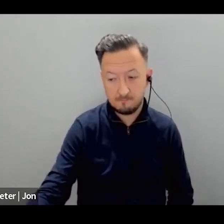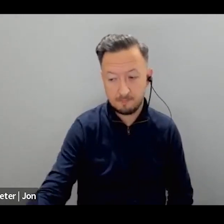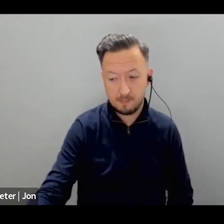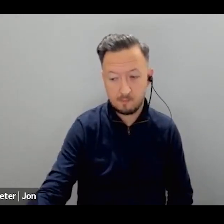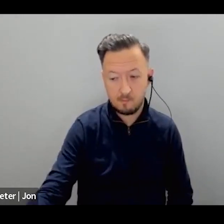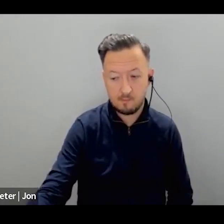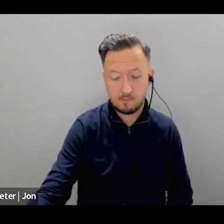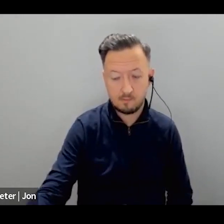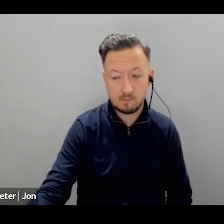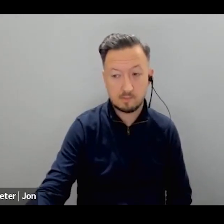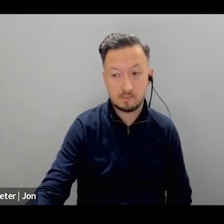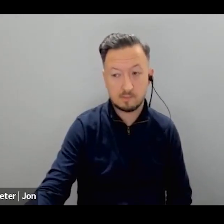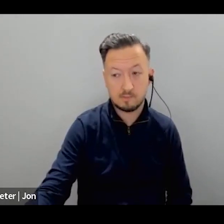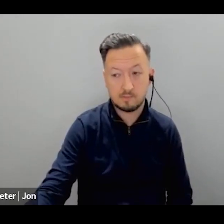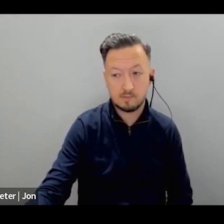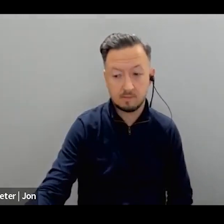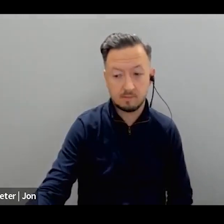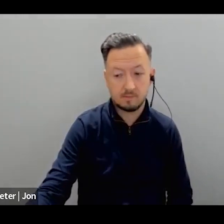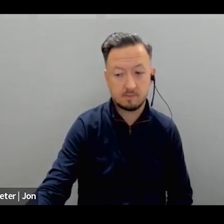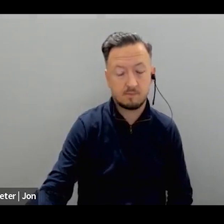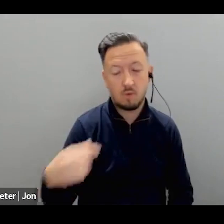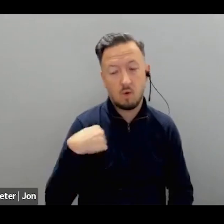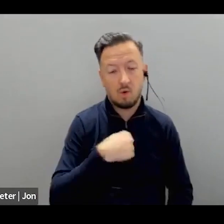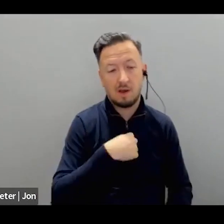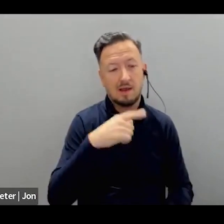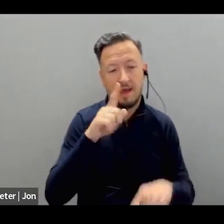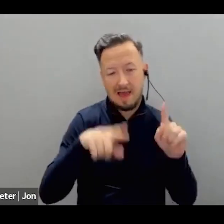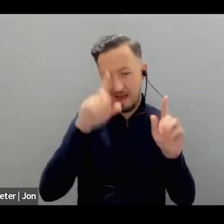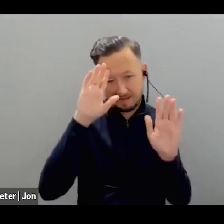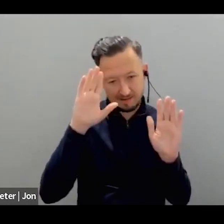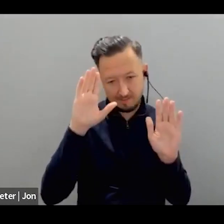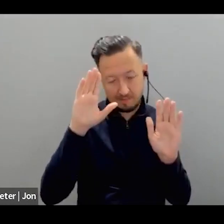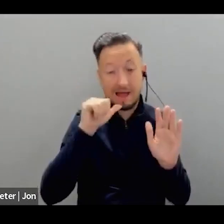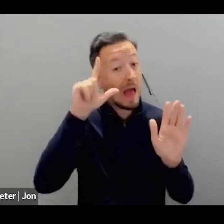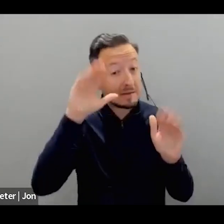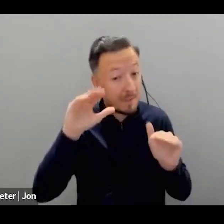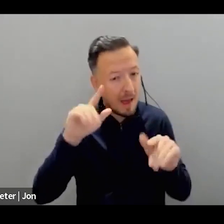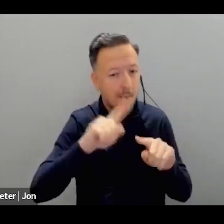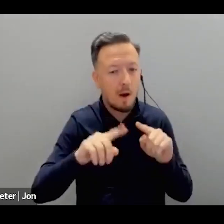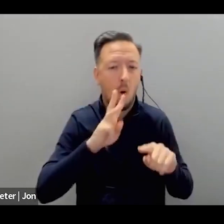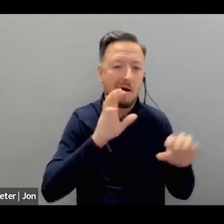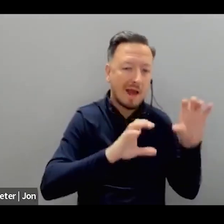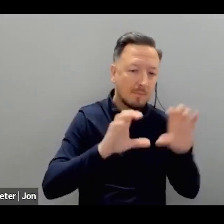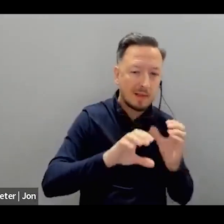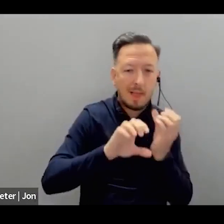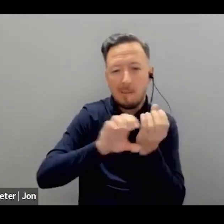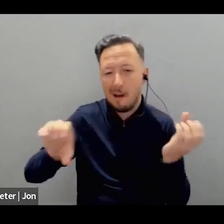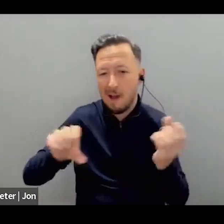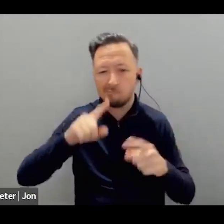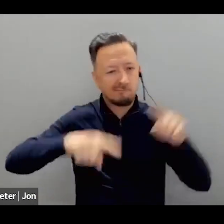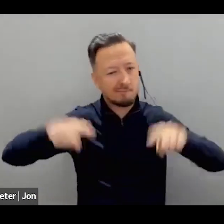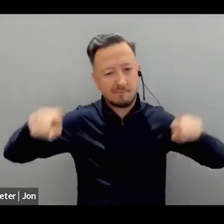It is not expected, but we can't confidently say that because water chemistry is different and all pipes are different and depending on the age of your